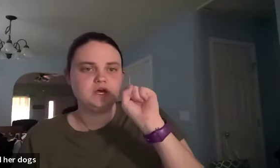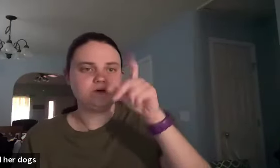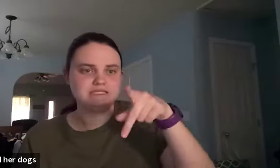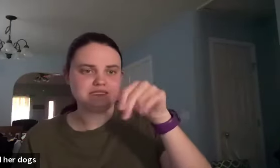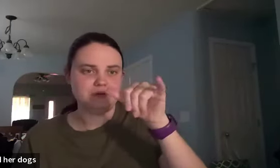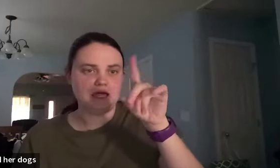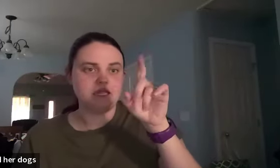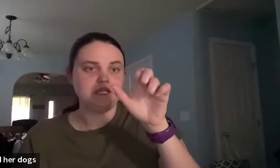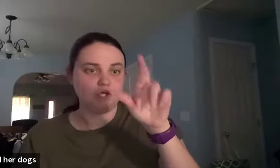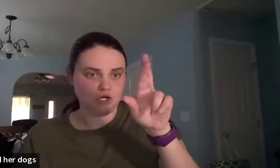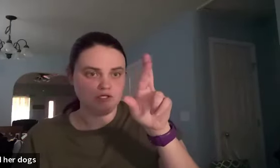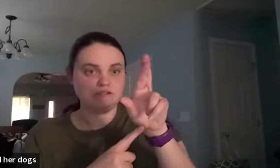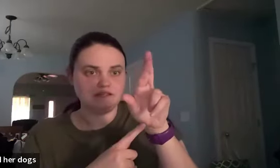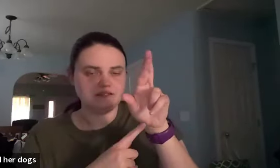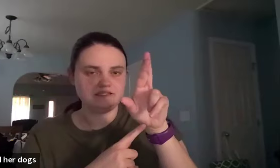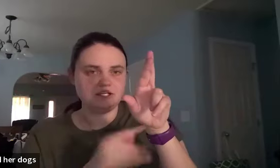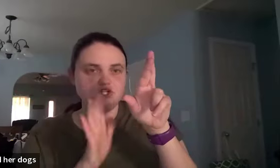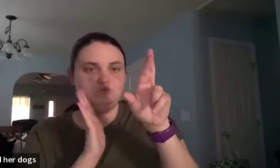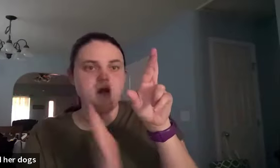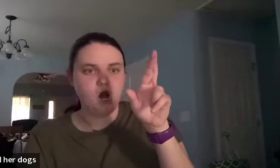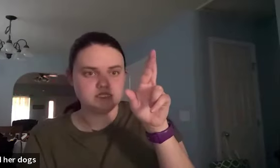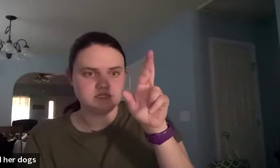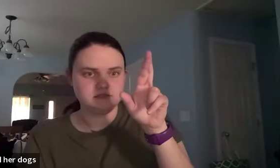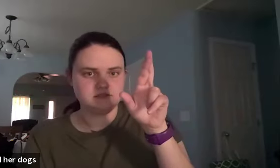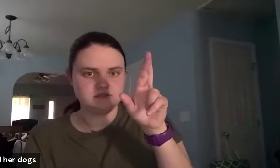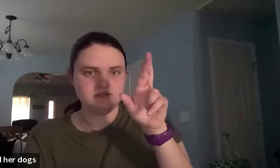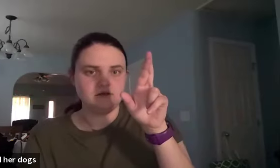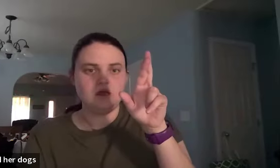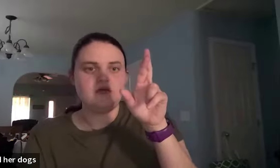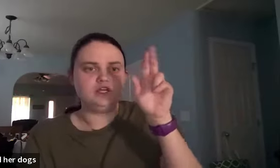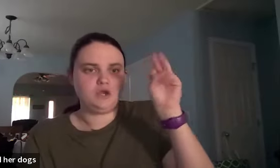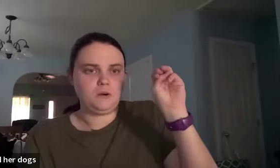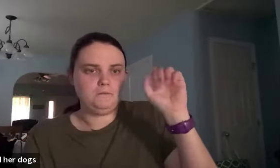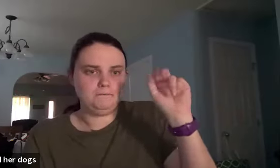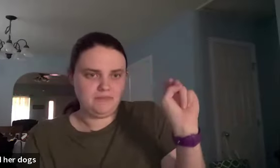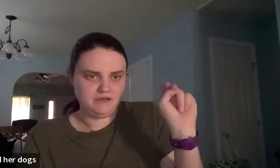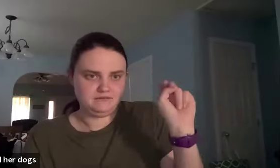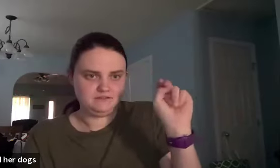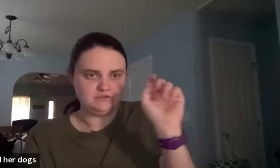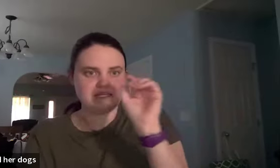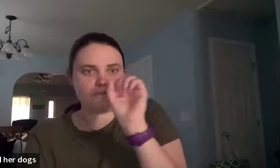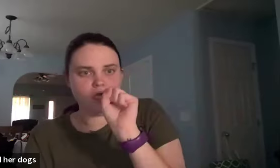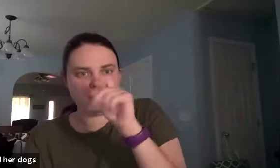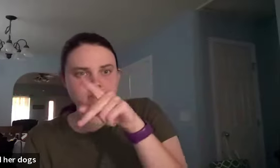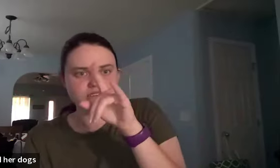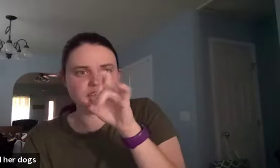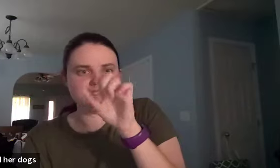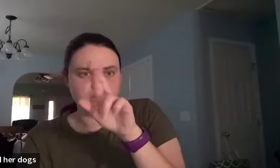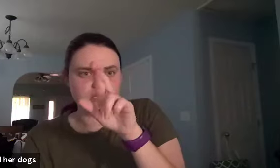go spider like this, you pause, and then you go man. So it's like a pause,